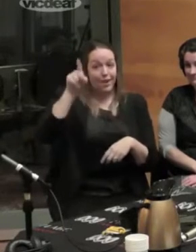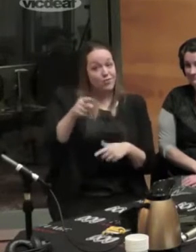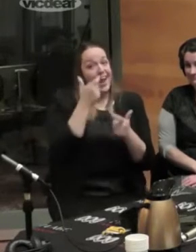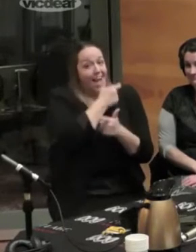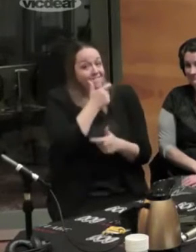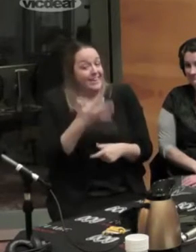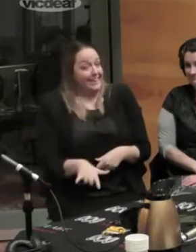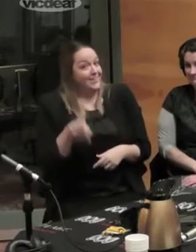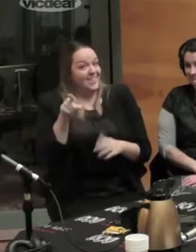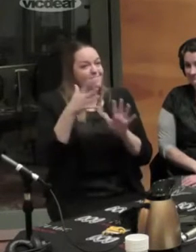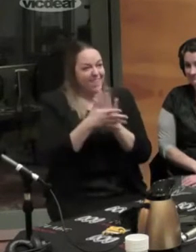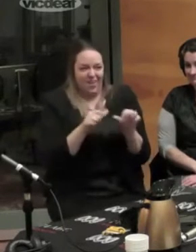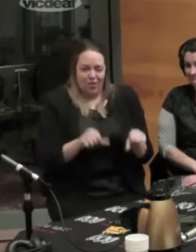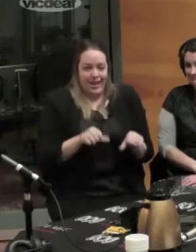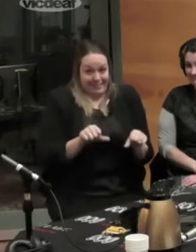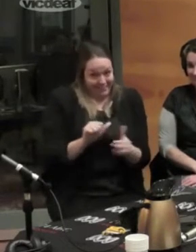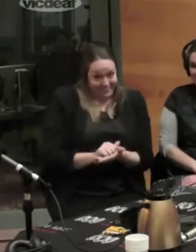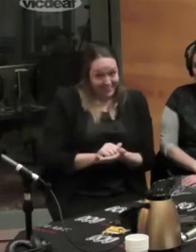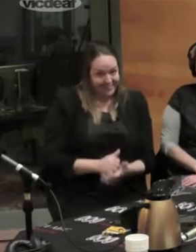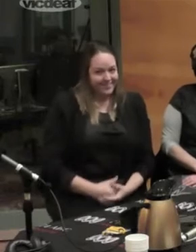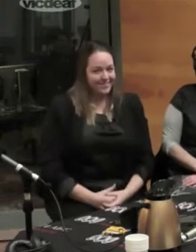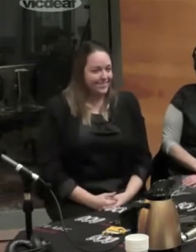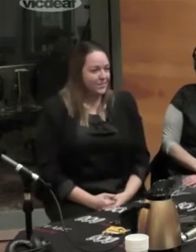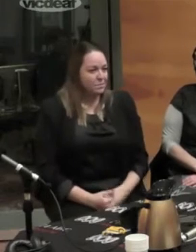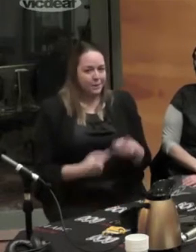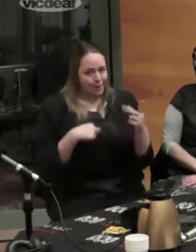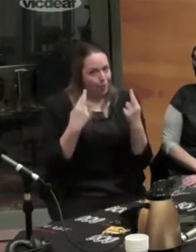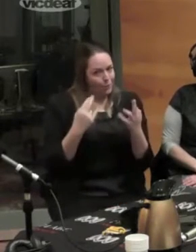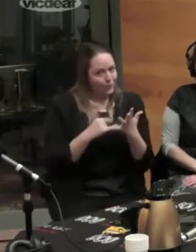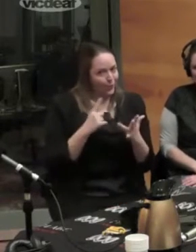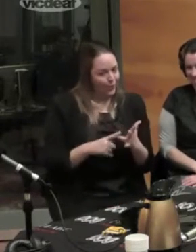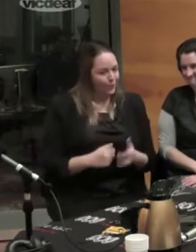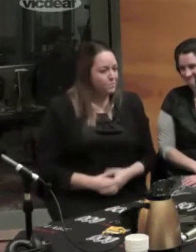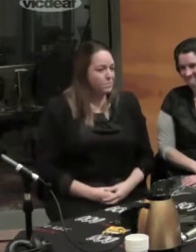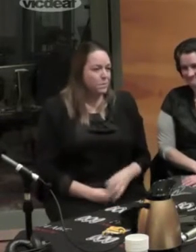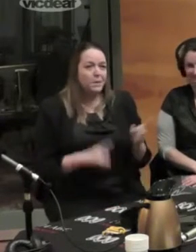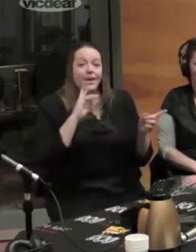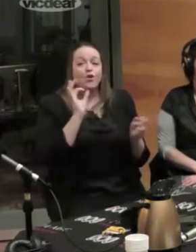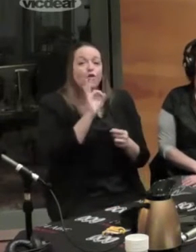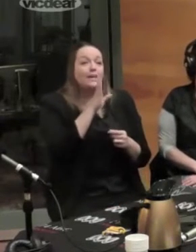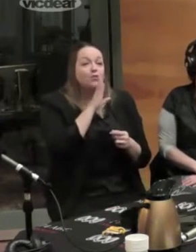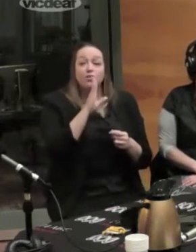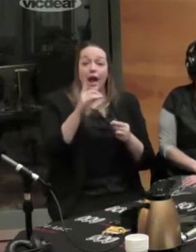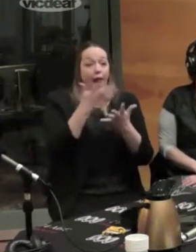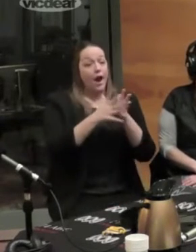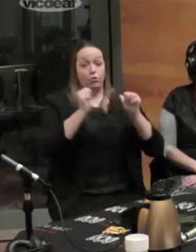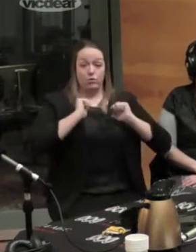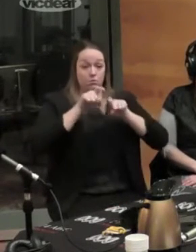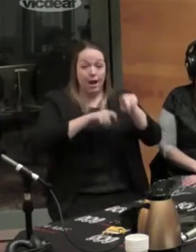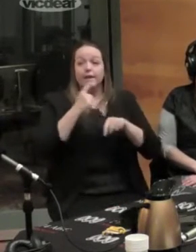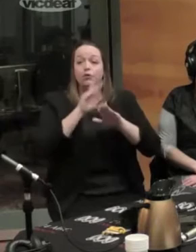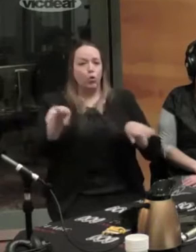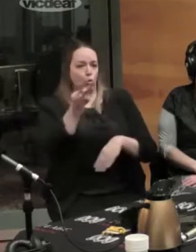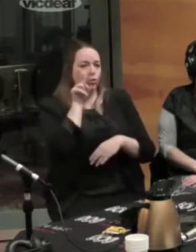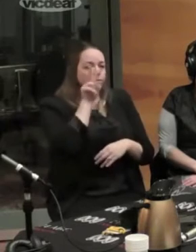laughed. So that's sort of all right, I think, isn't it? Yeah. I hope so. It's no secret. Tell the kids, look forward, don't look down or look at the